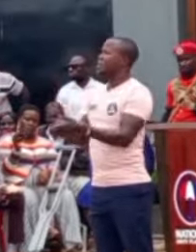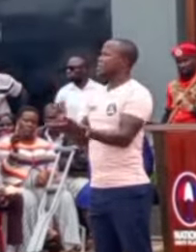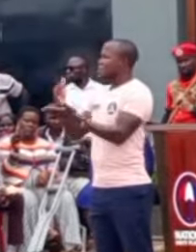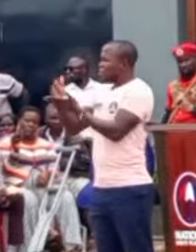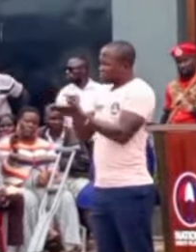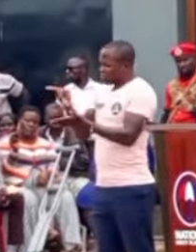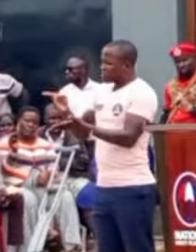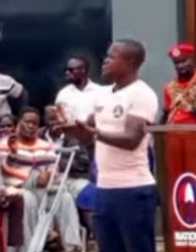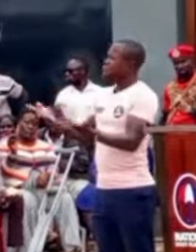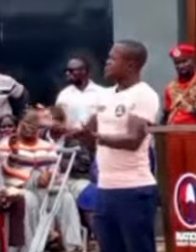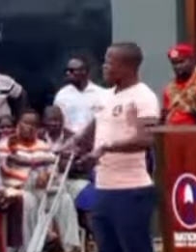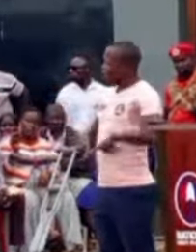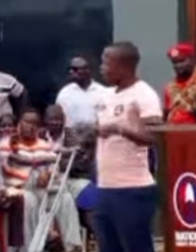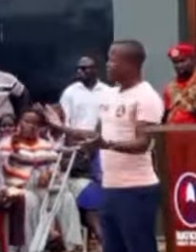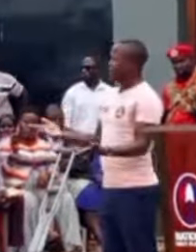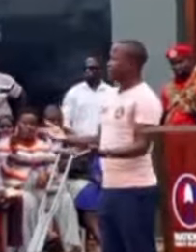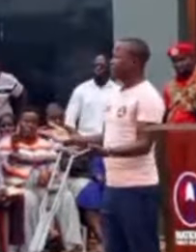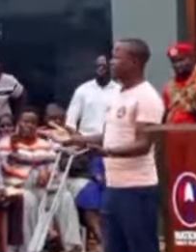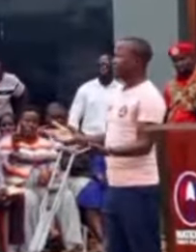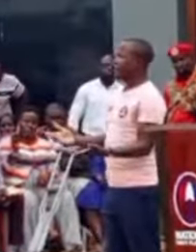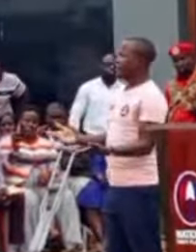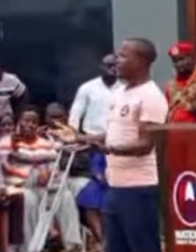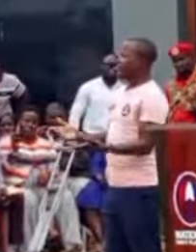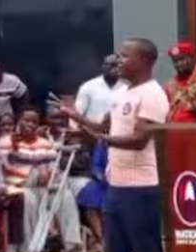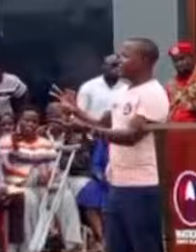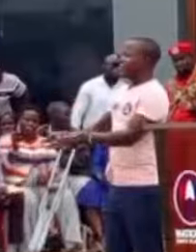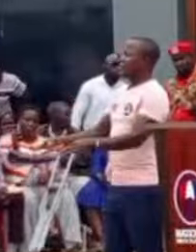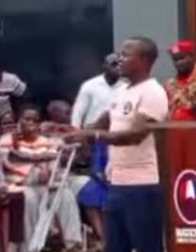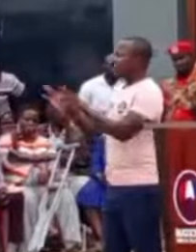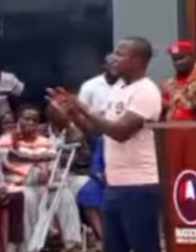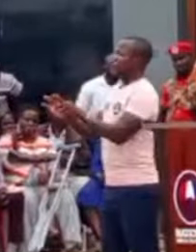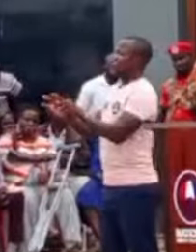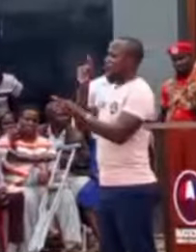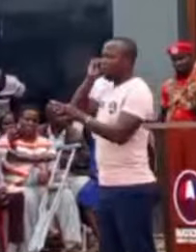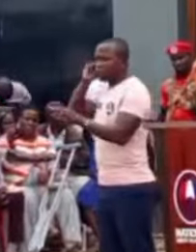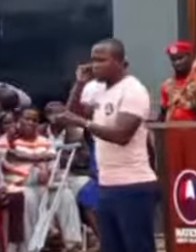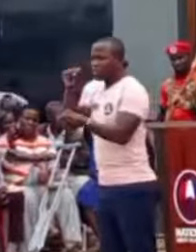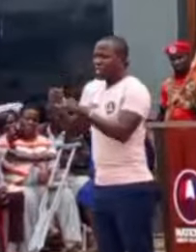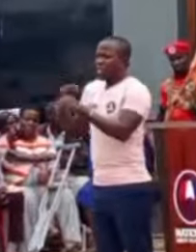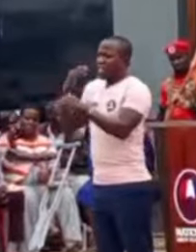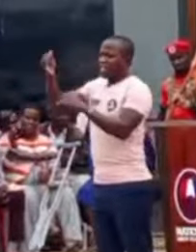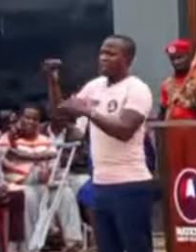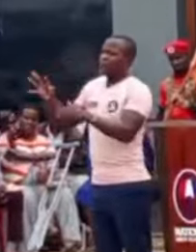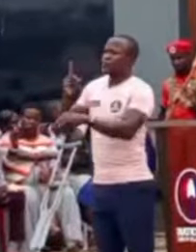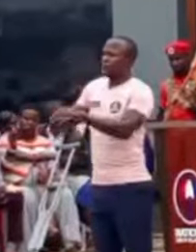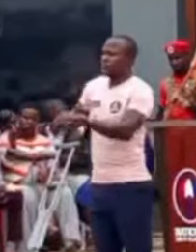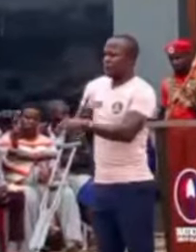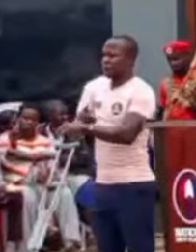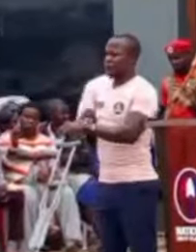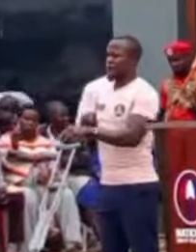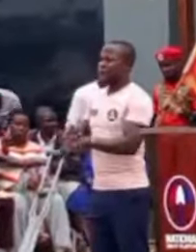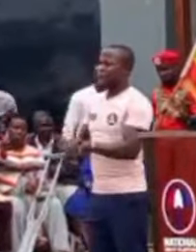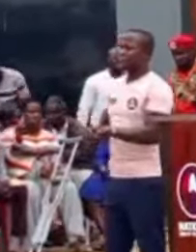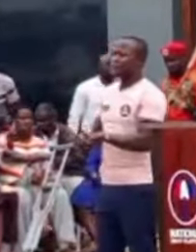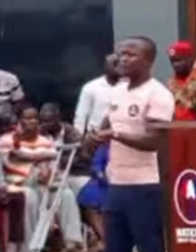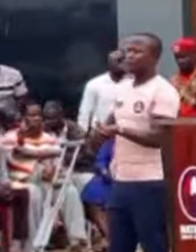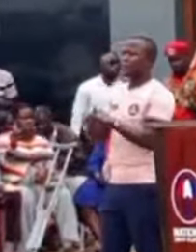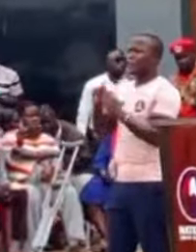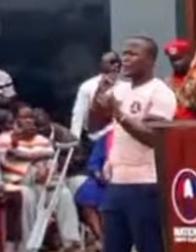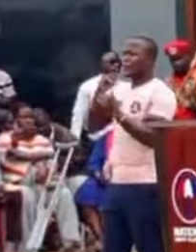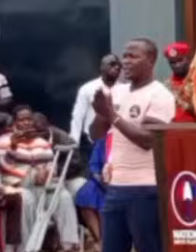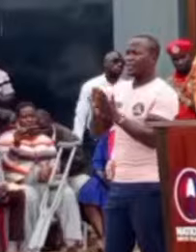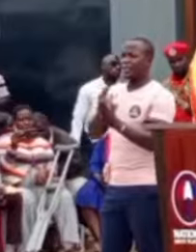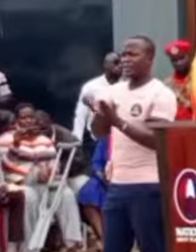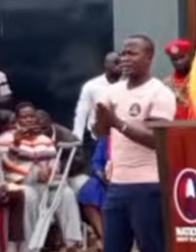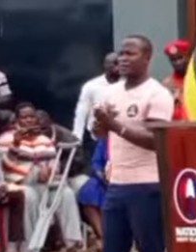Because this is humanity, this is who we are. So it's important that we think ahead of the times. Ladies